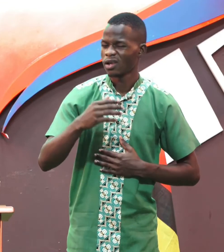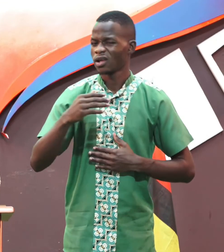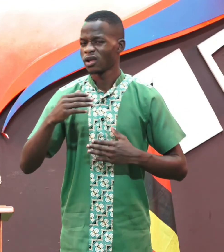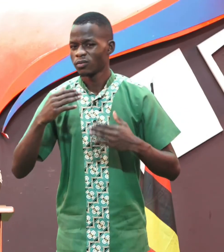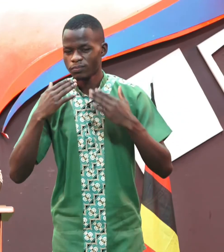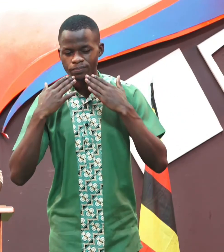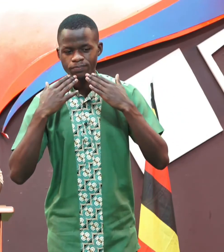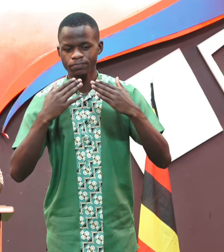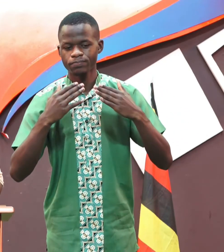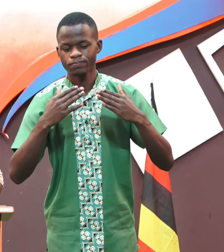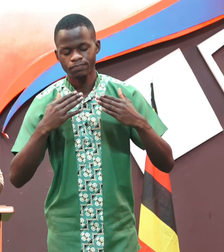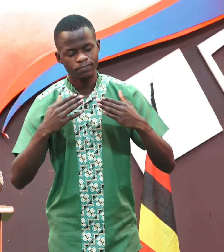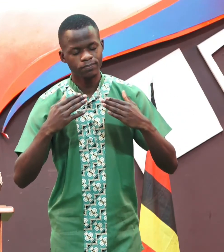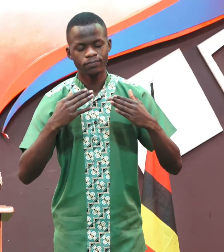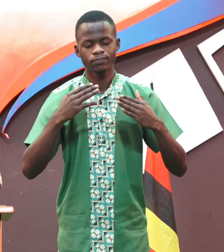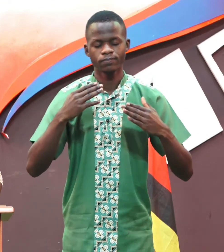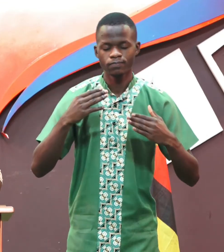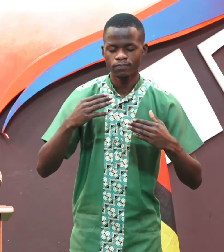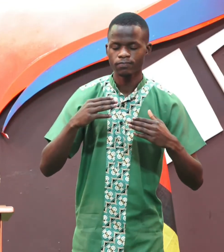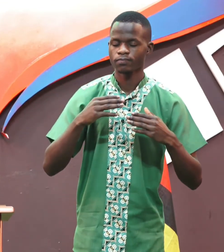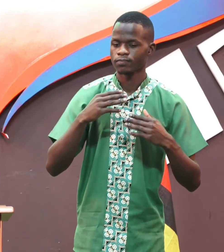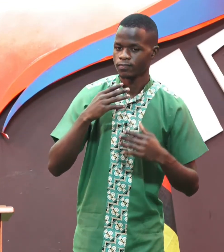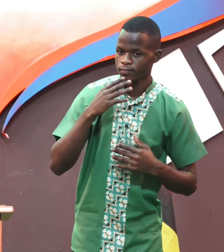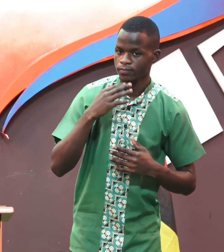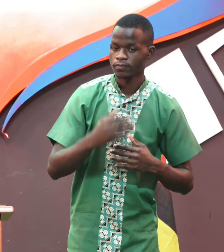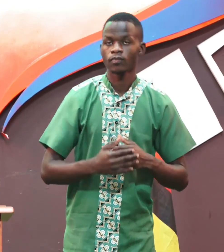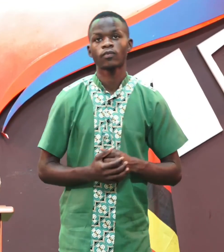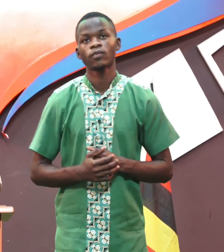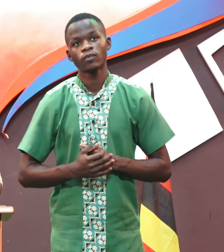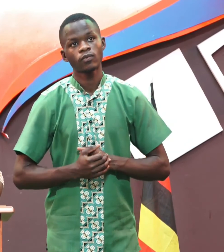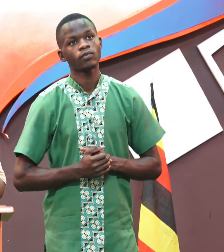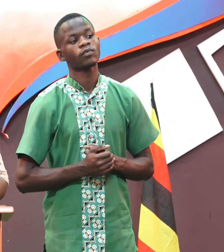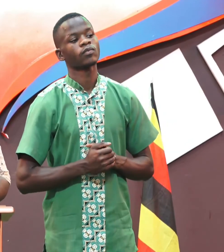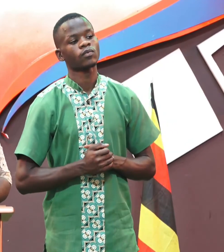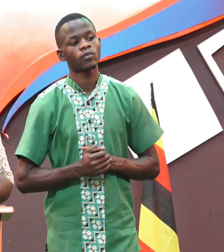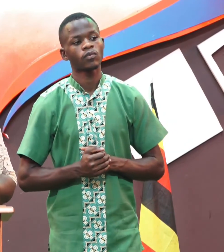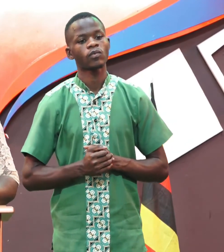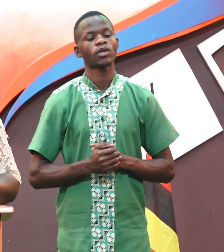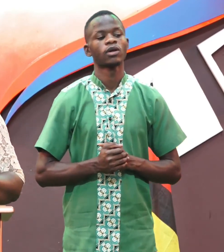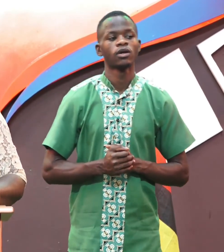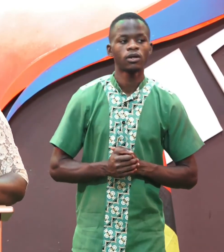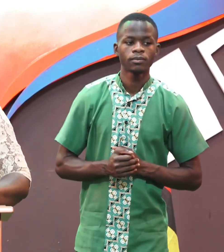olomusalaba, webale olomusaigo. Yesu, webale